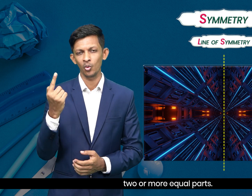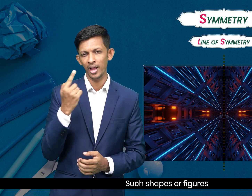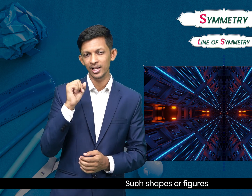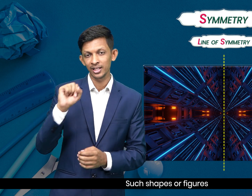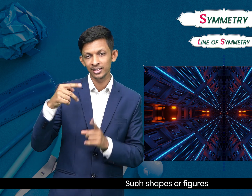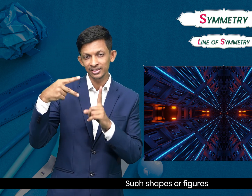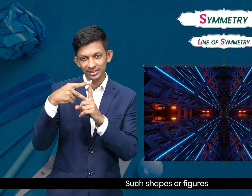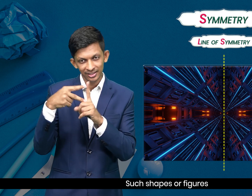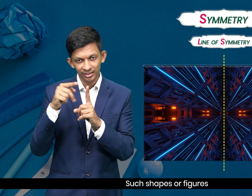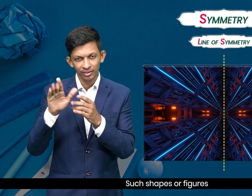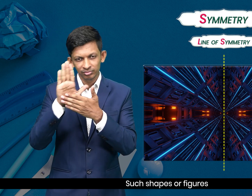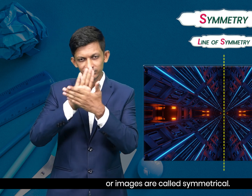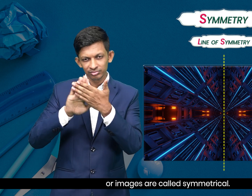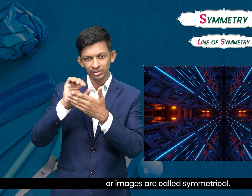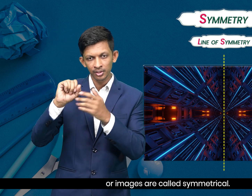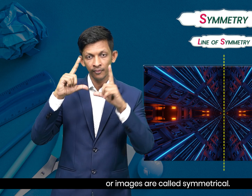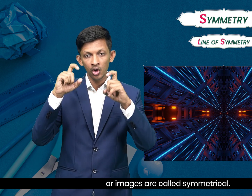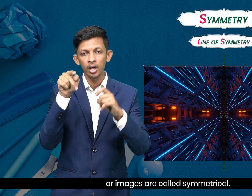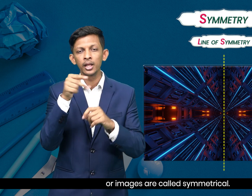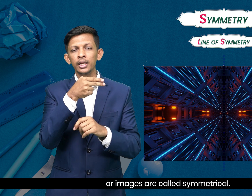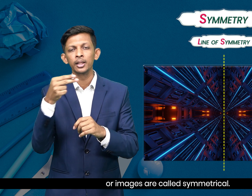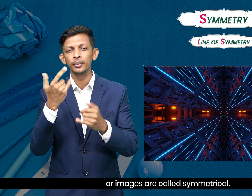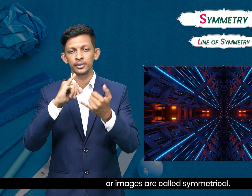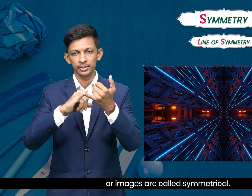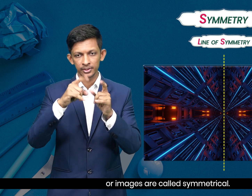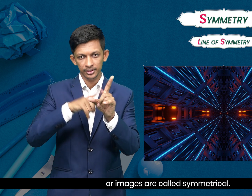Such shapes or figures or images are called symmetrical.